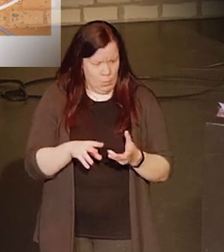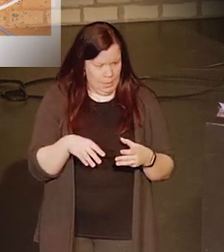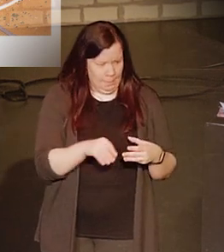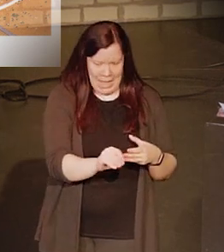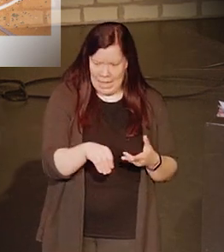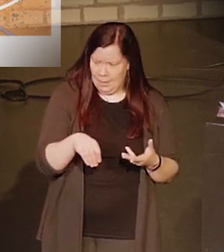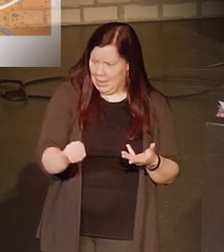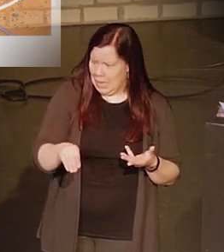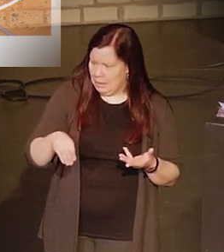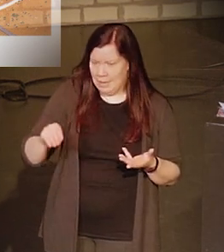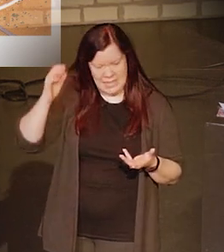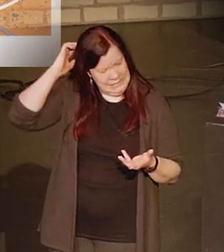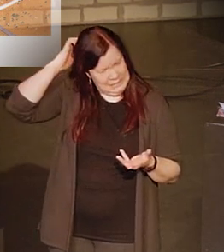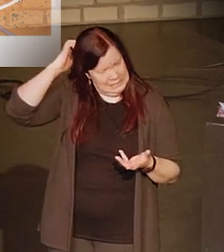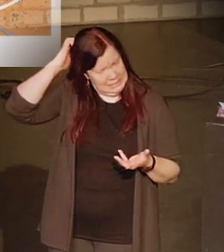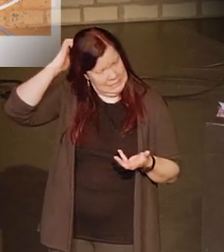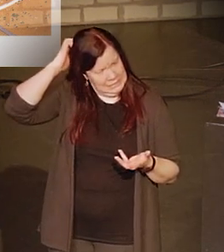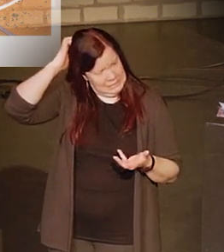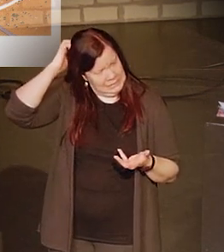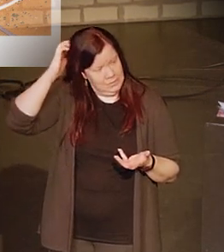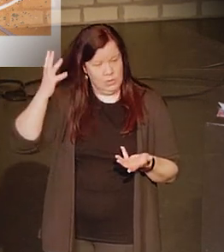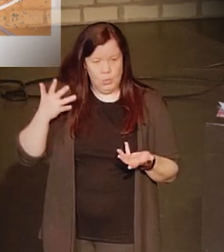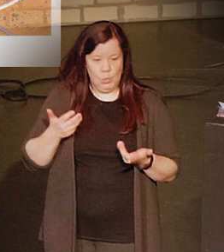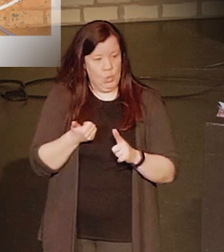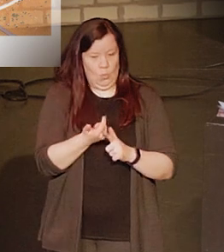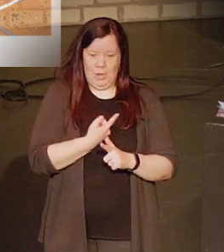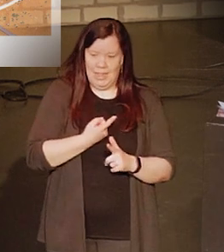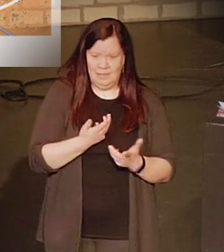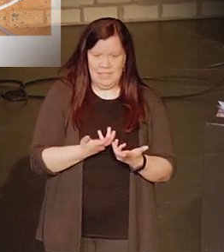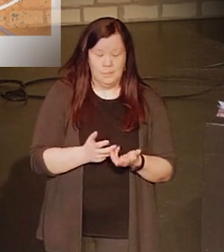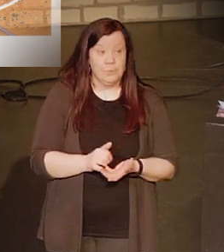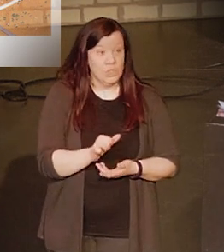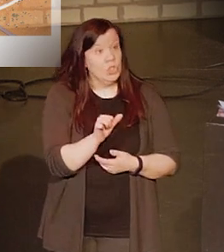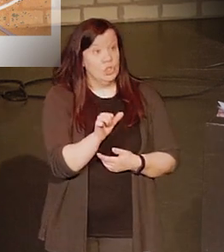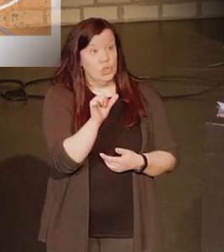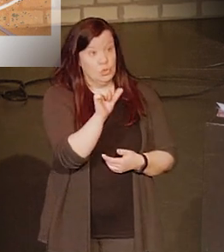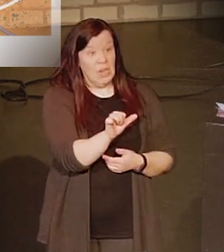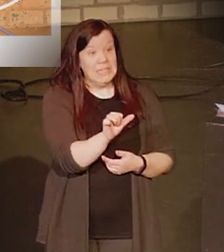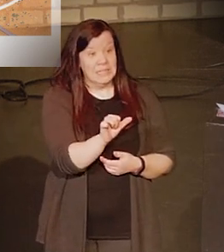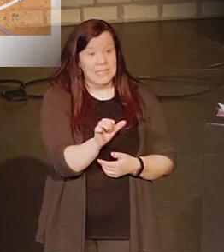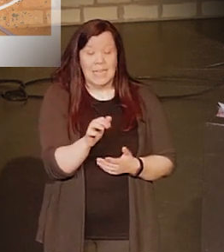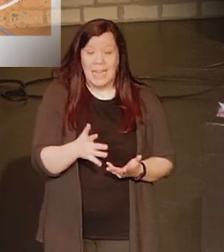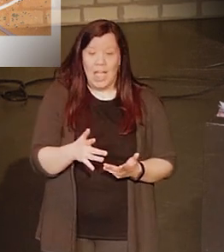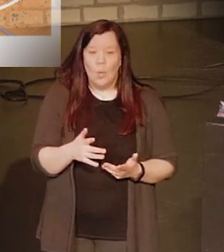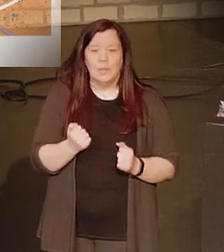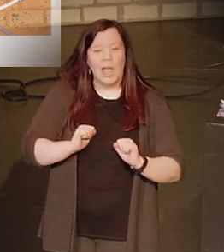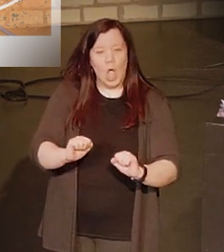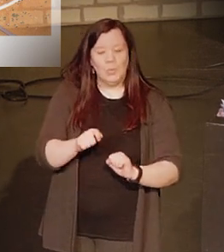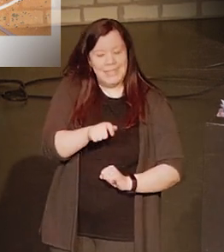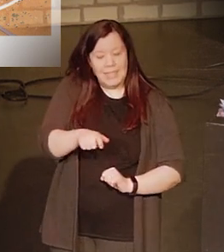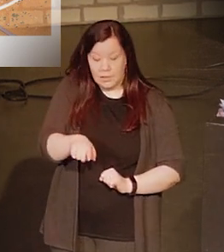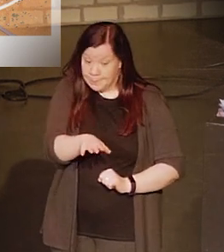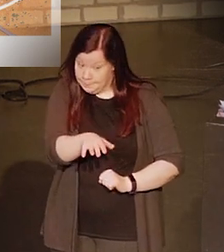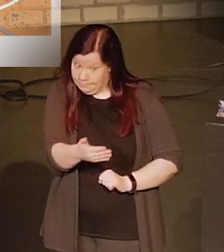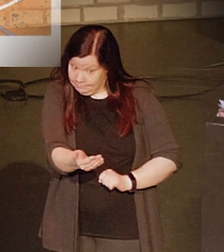how to reinvent raising money to support itself. And you're right, it will have to turn now to taxing its own